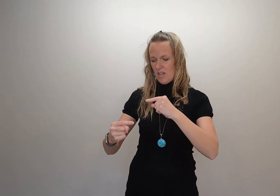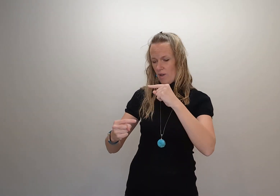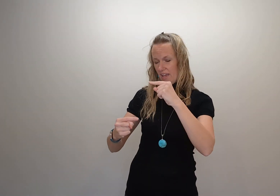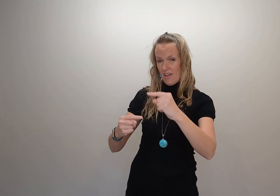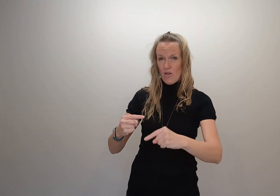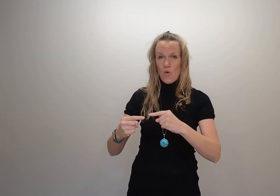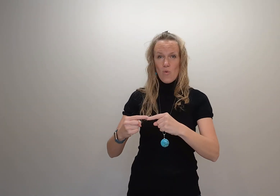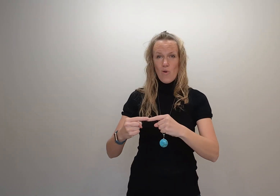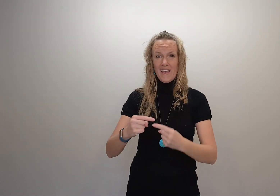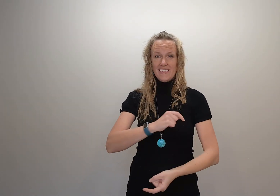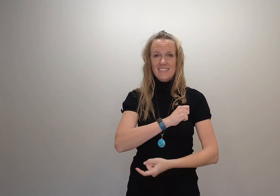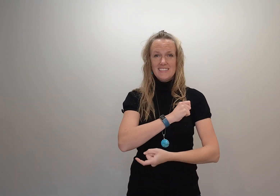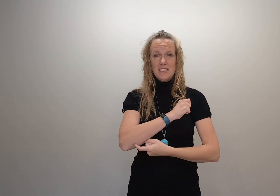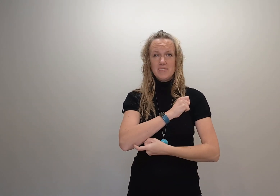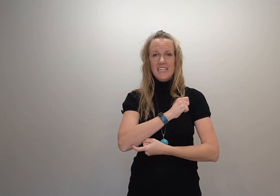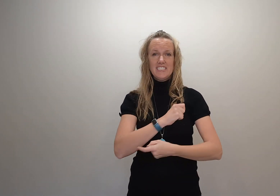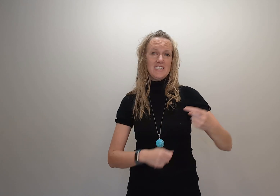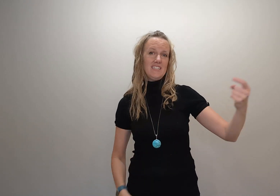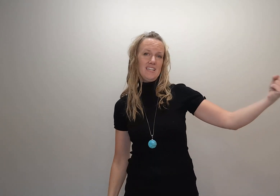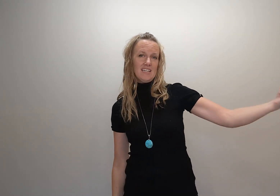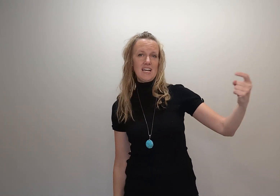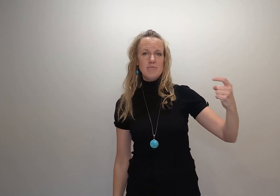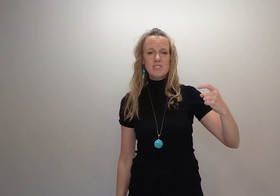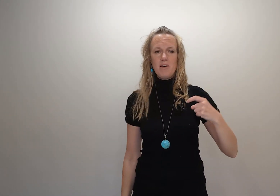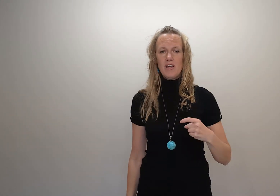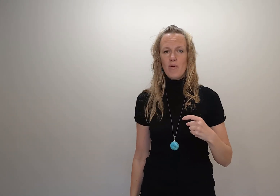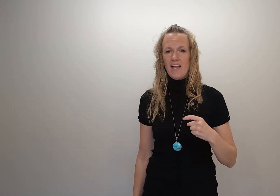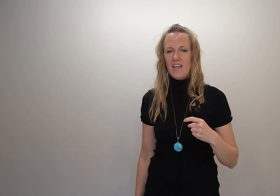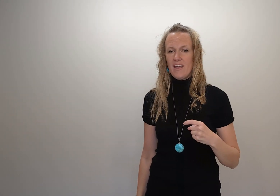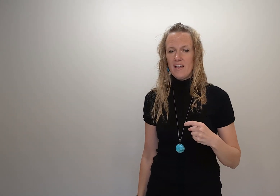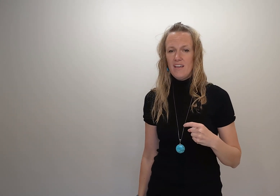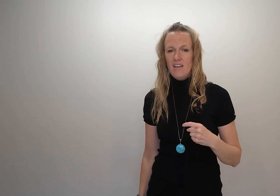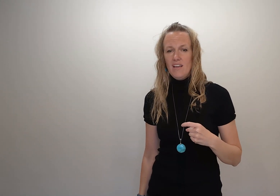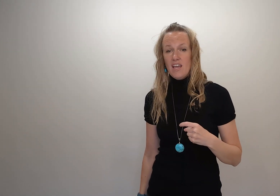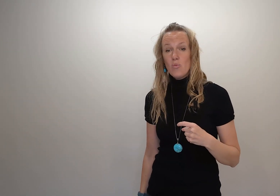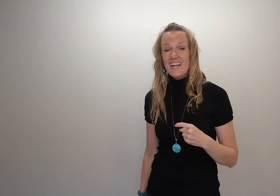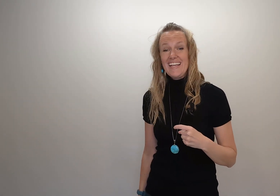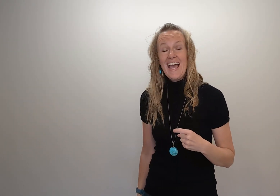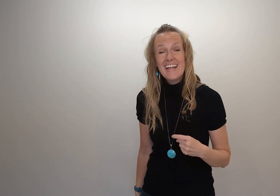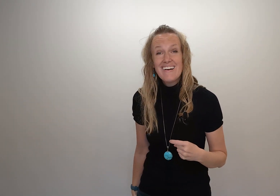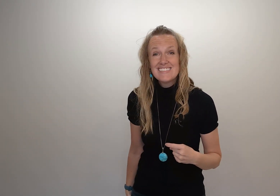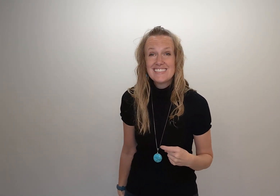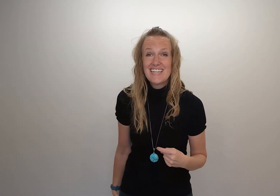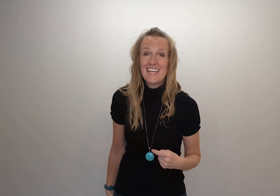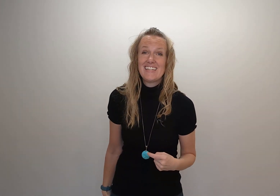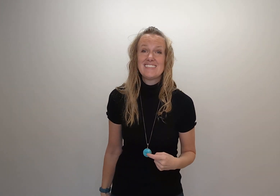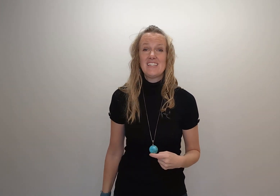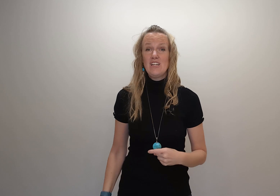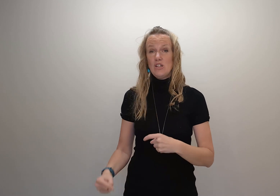way, when temptation comes my way. And when I cannot stand,